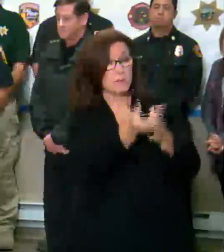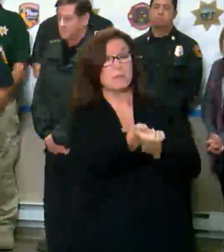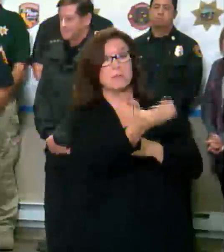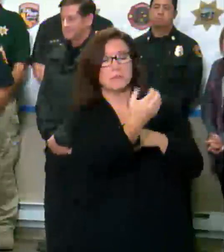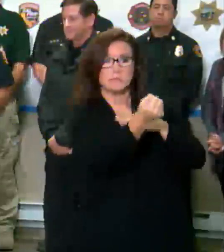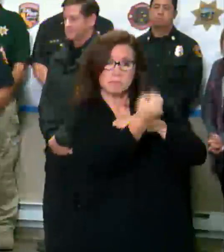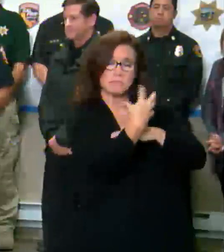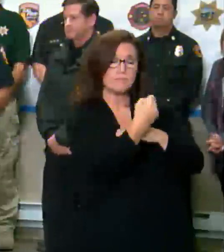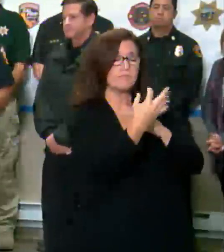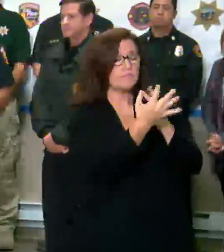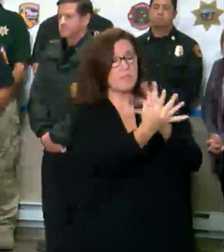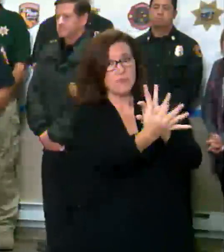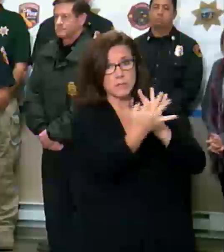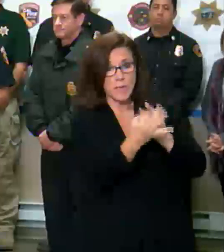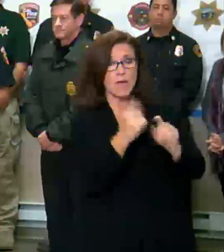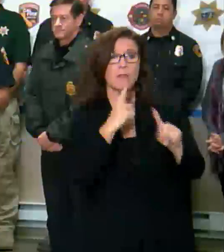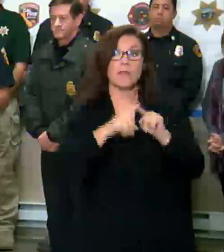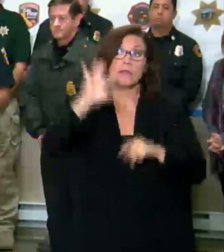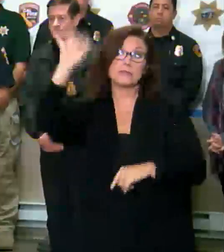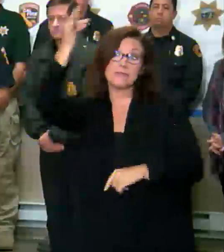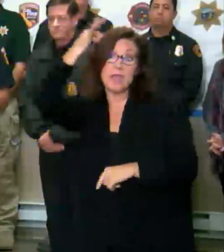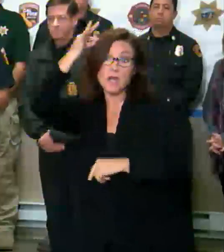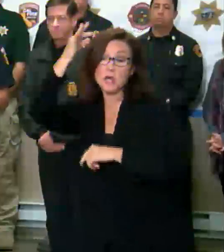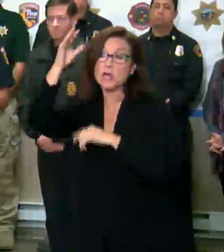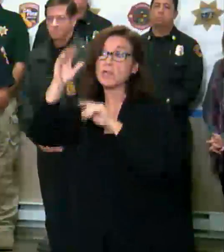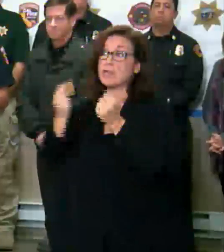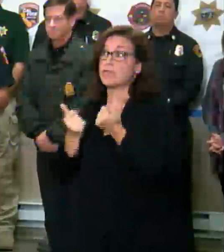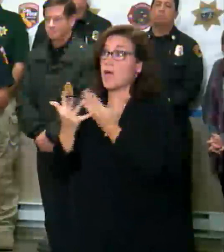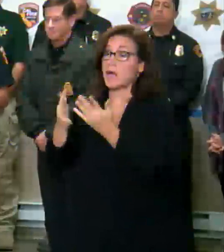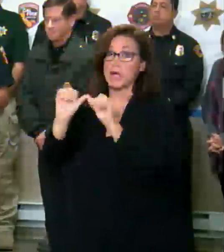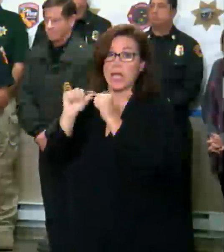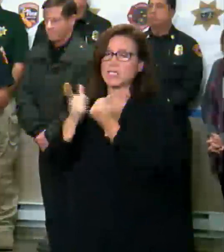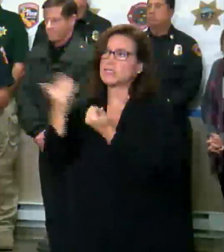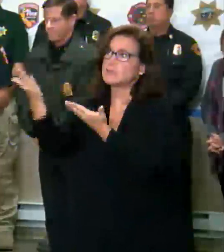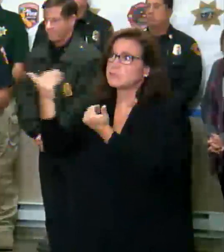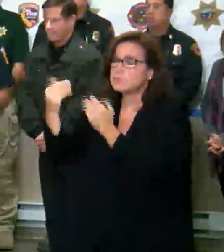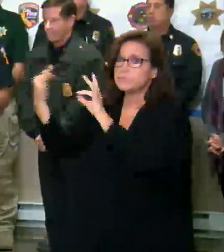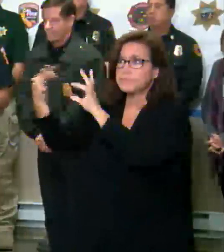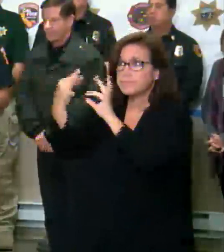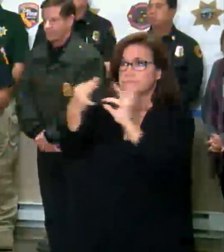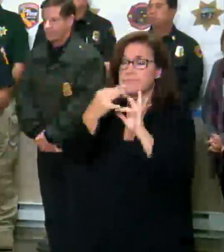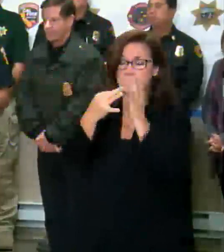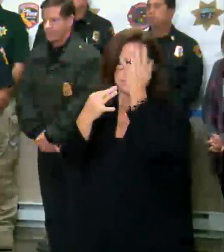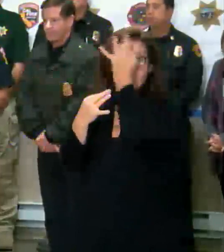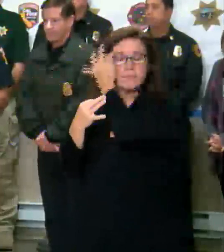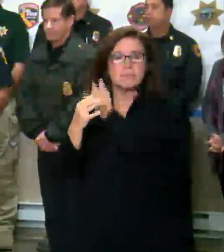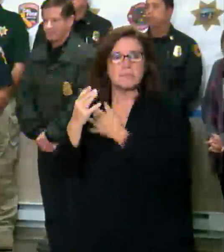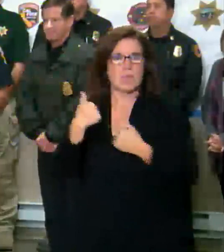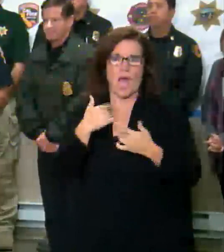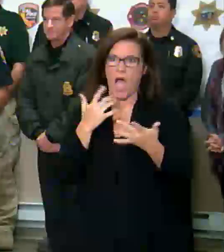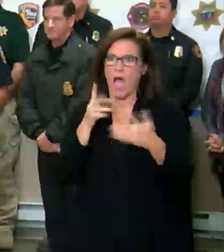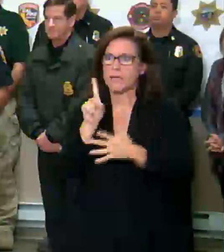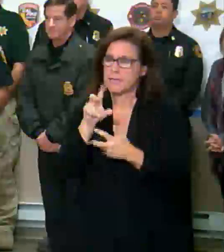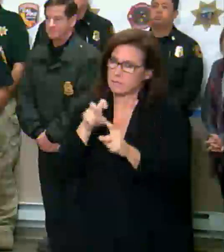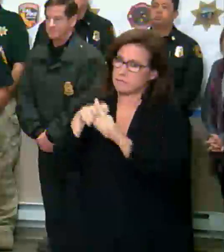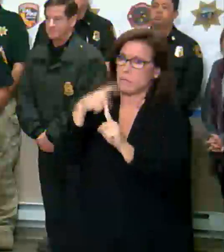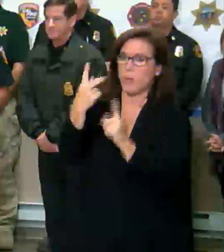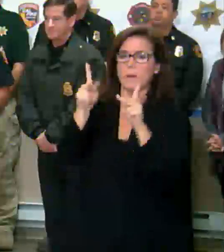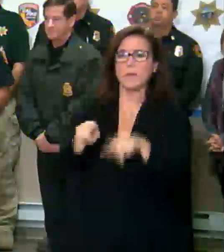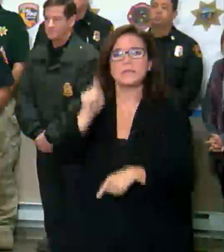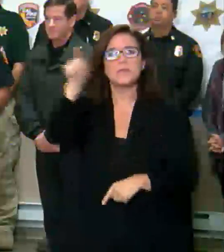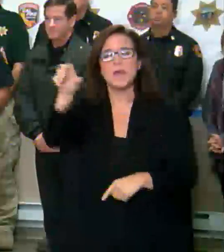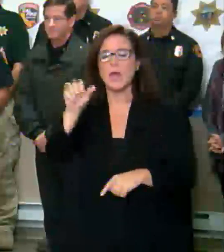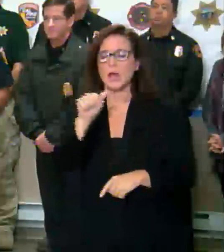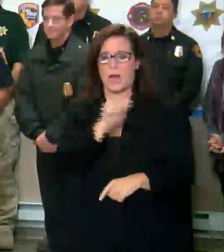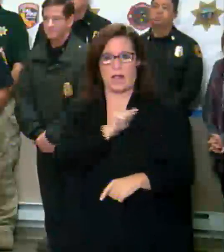specialists from the federal fire agencies all the way out to Atlanta today. I spoke to them about drawing resources in. And